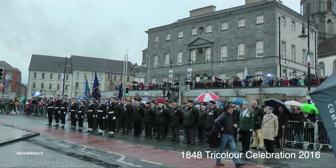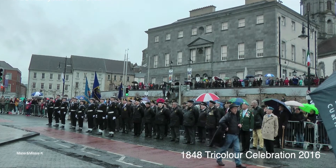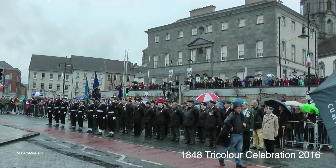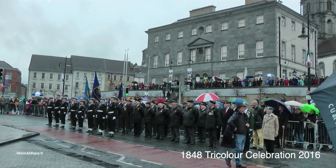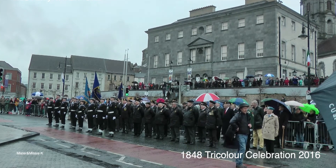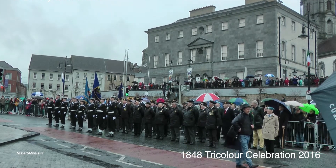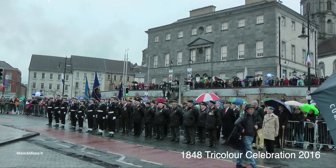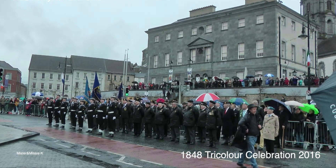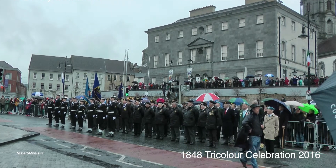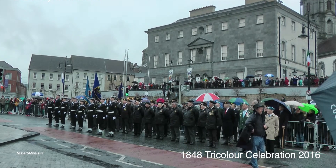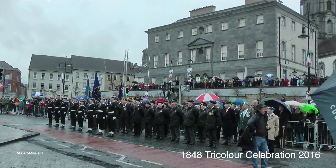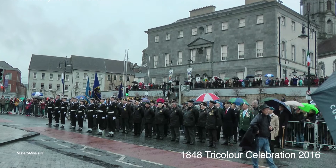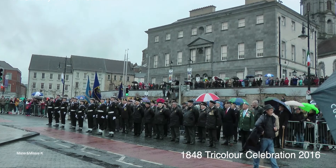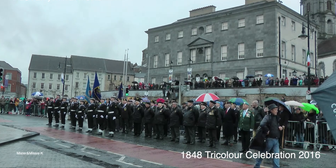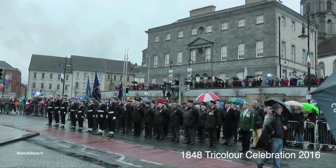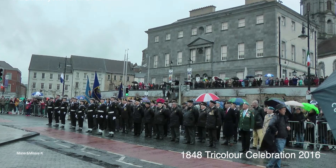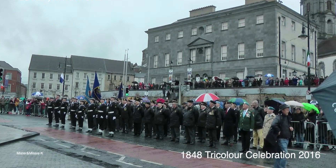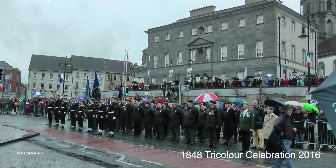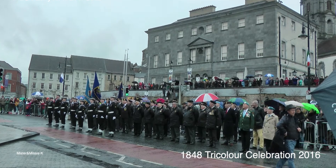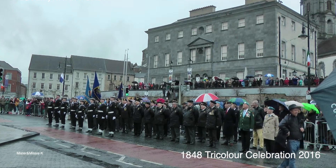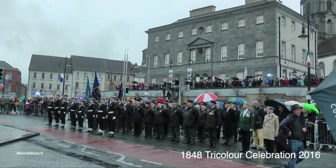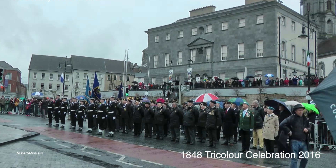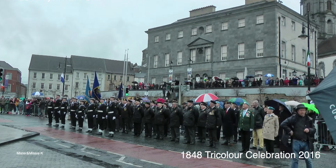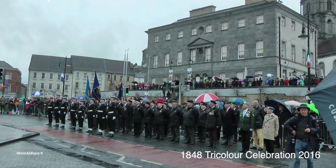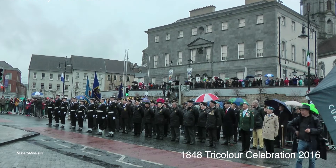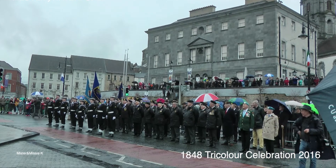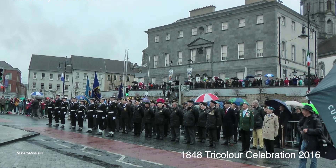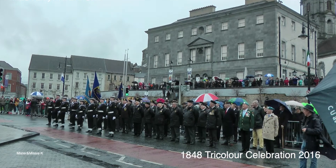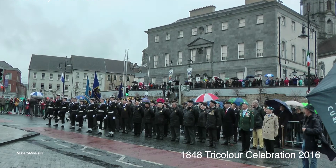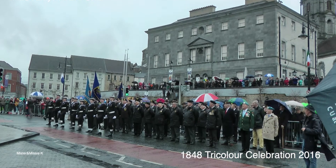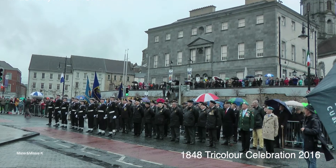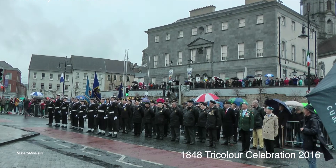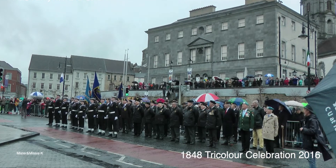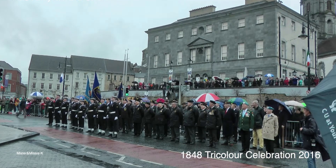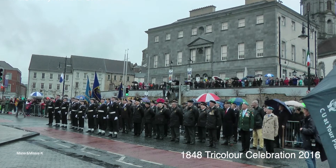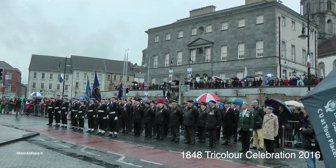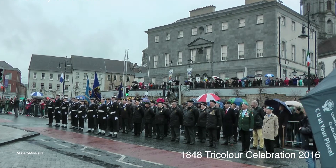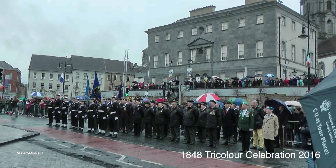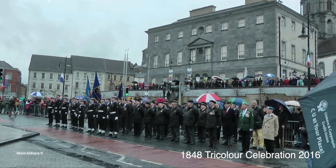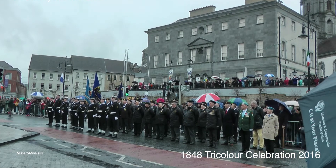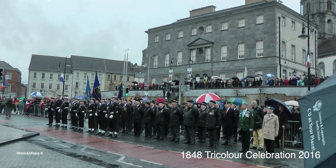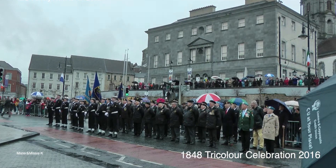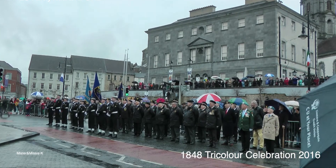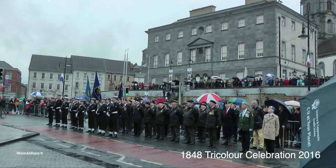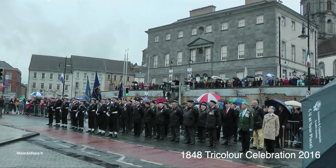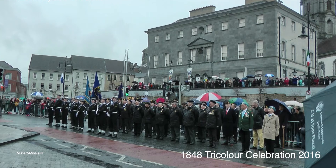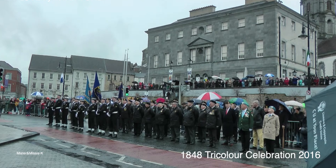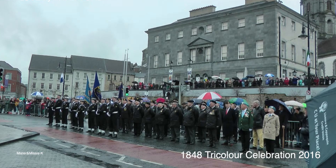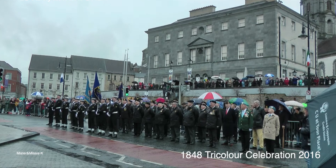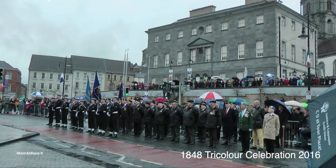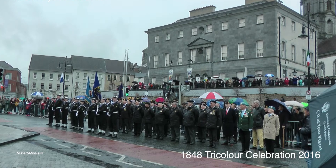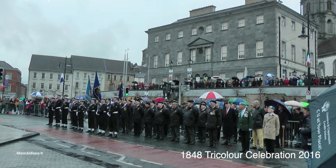The Minister is now escorted to his seat in the middle of the VIPs there. Again, normally you would remember we have